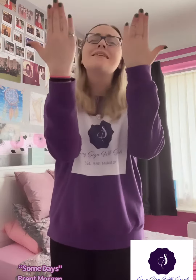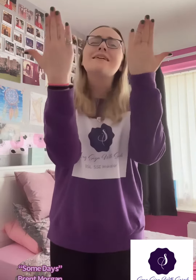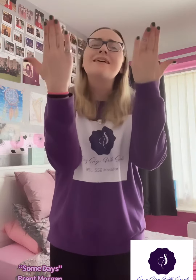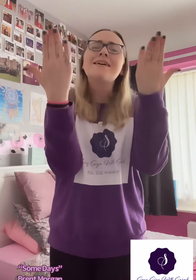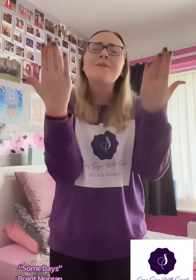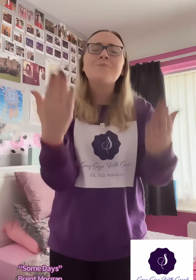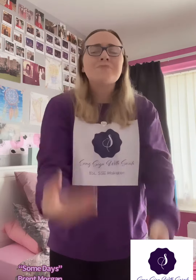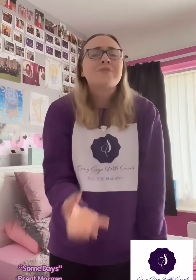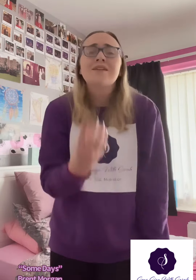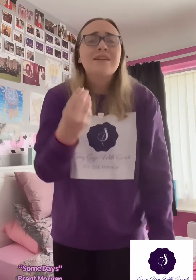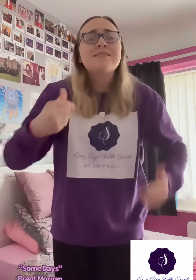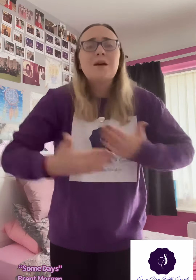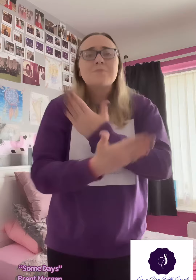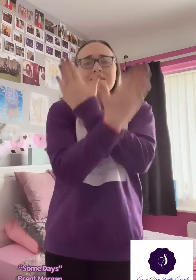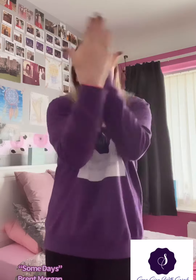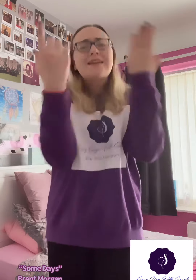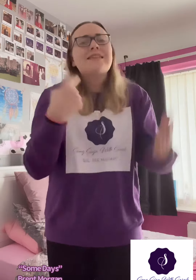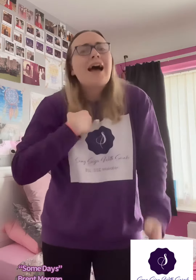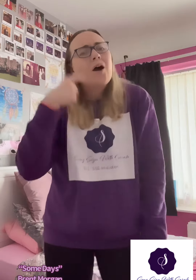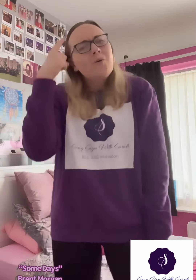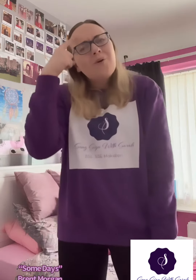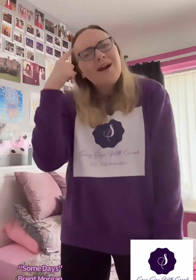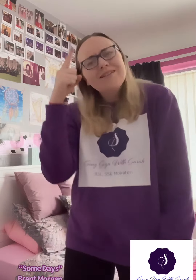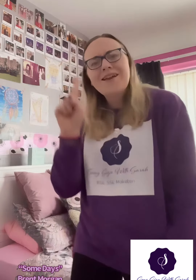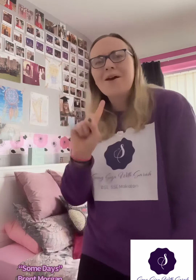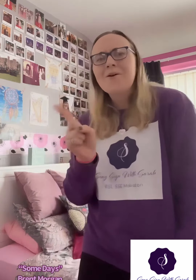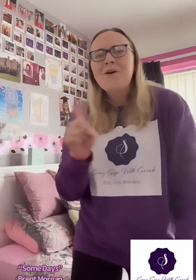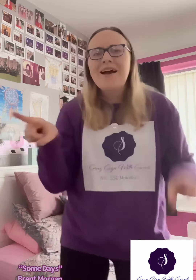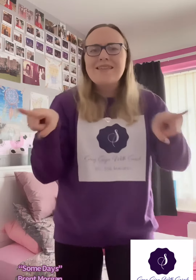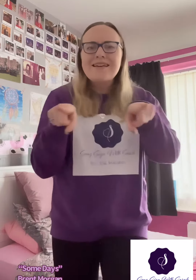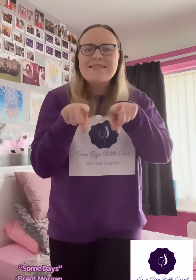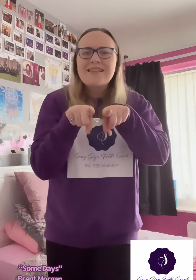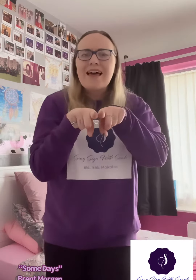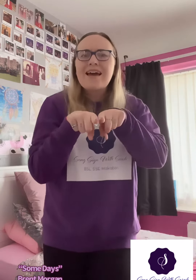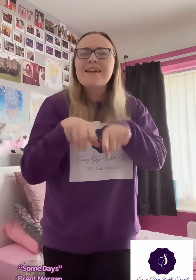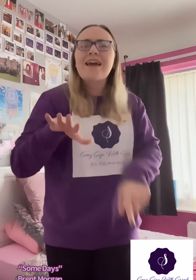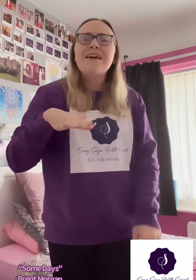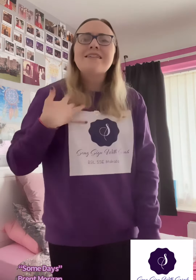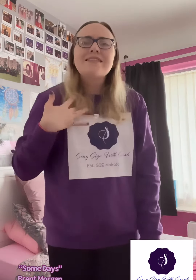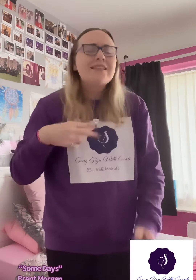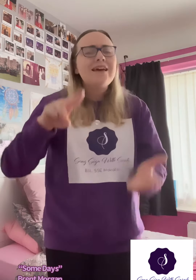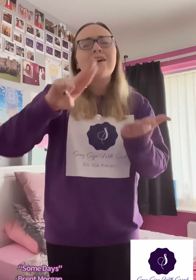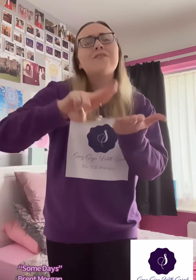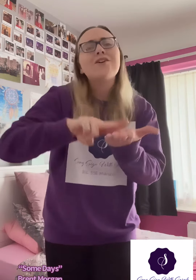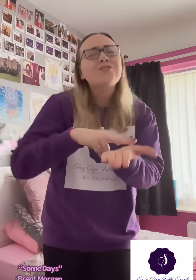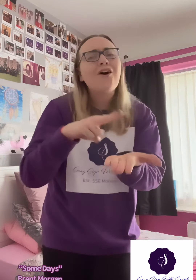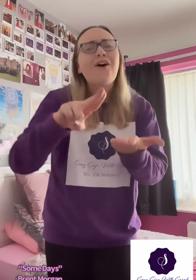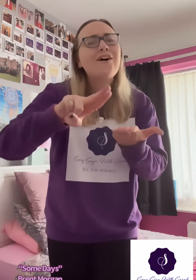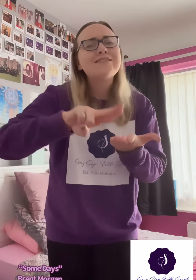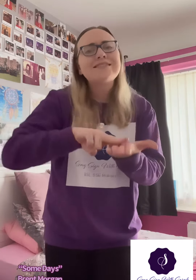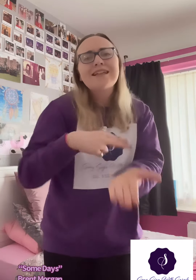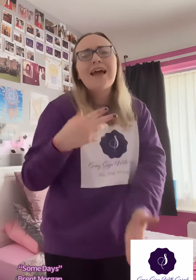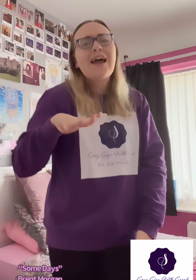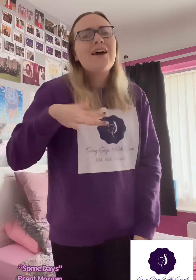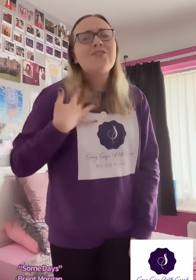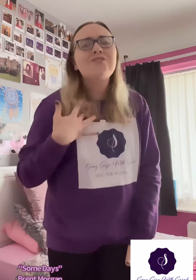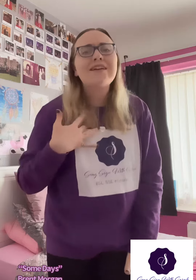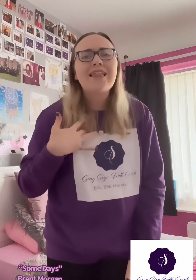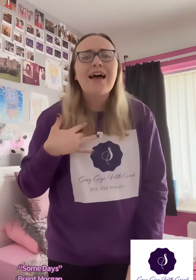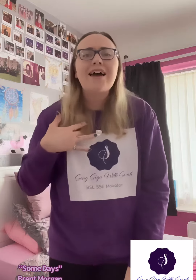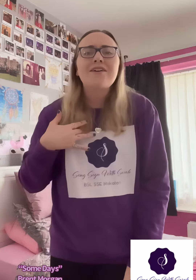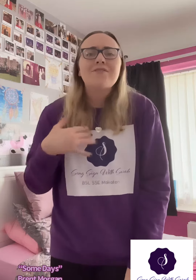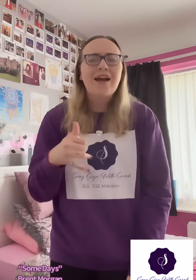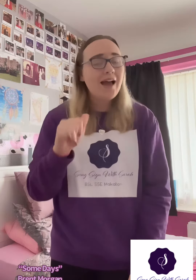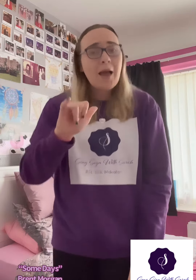Some days. Some days I wonder what it's like to live an